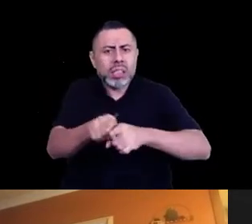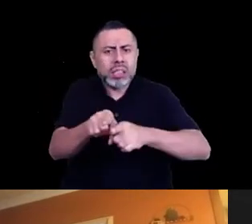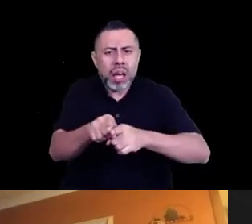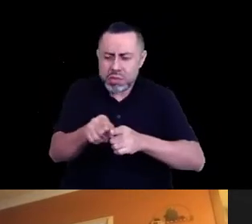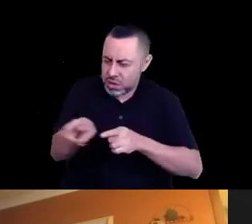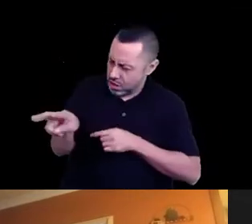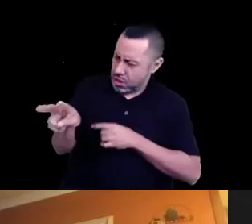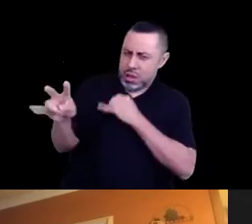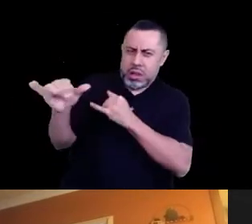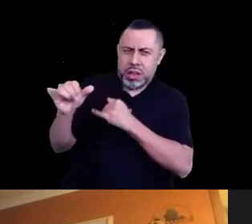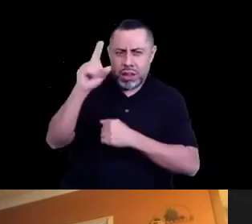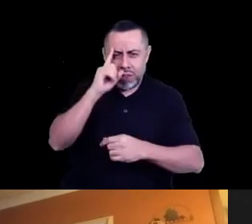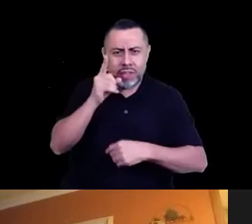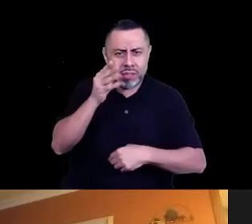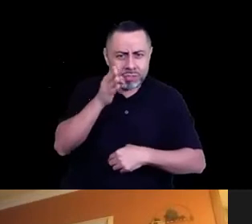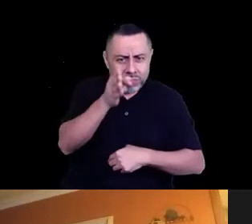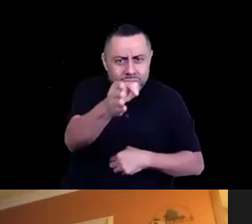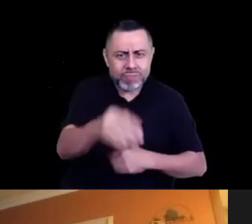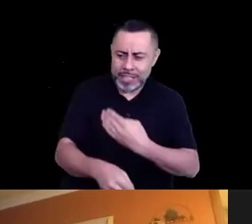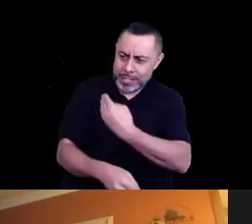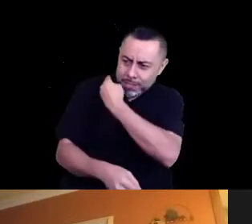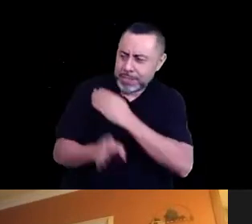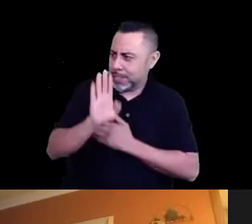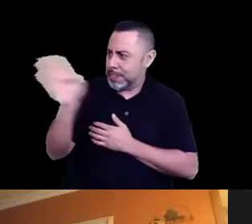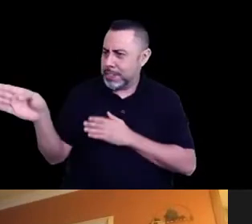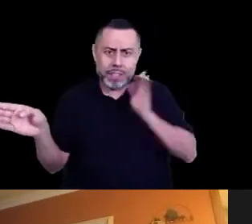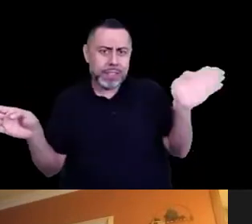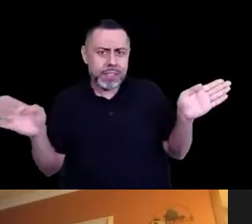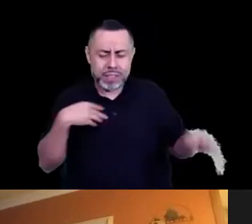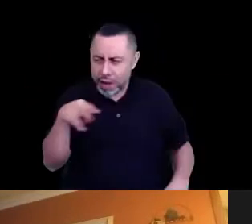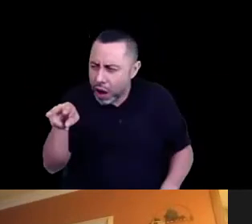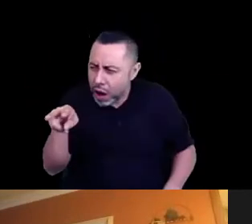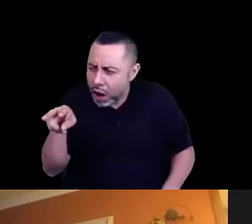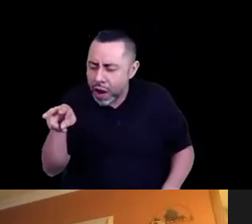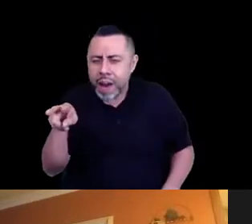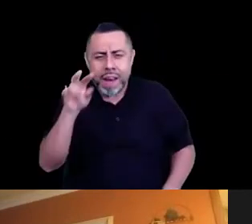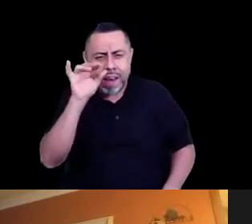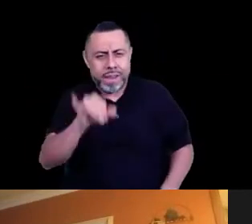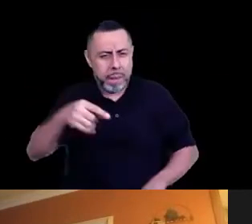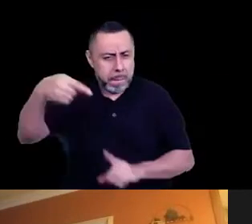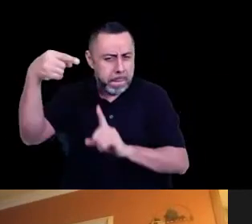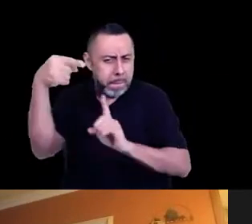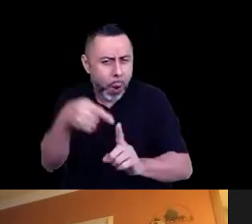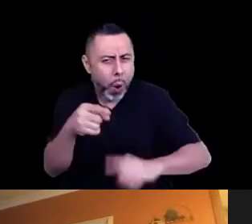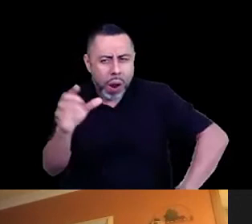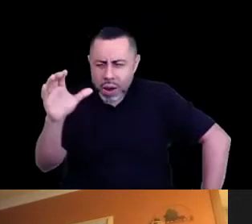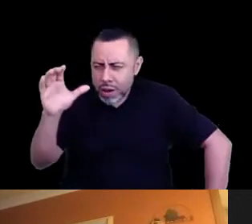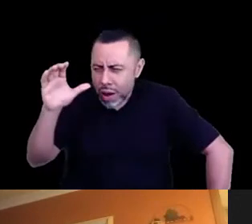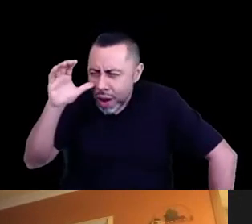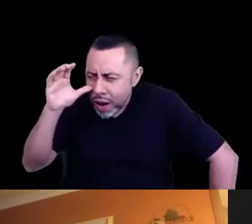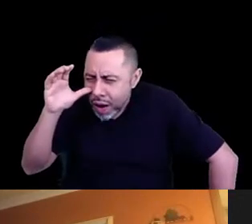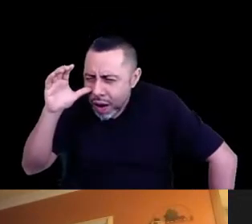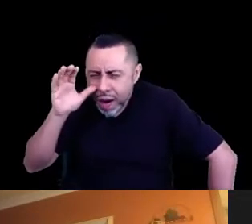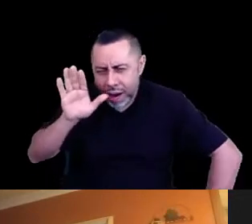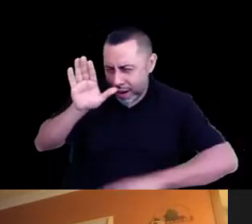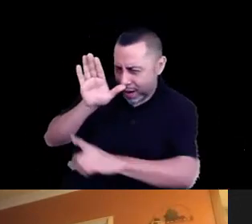it. And it was really, it's the idea of listening to people and seeing what they do and understanding those things, those common